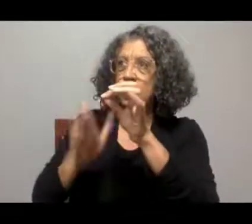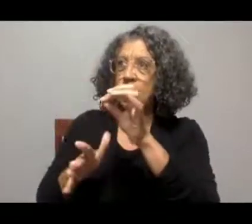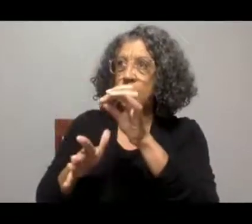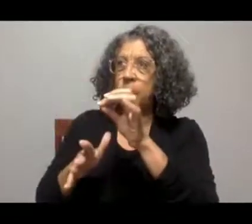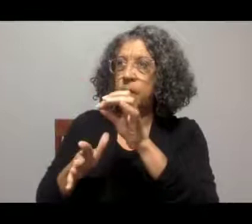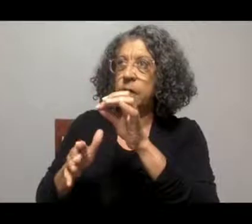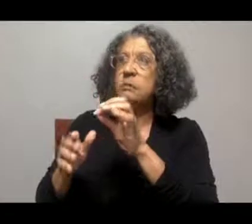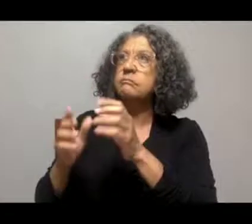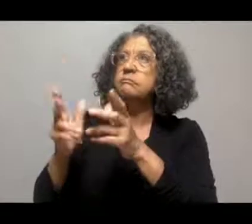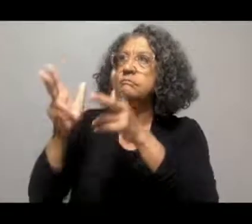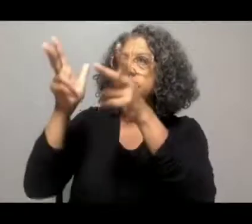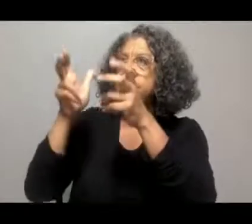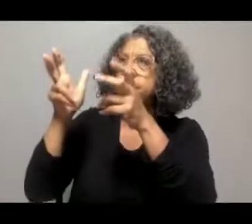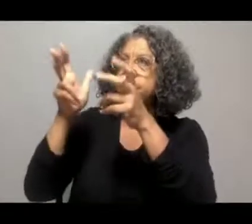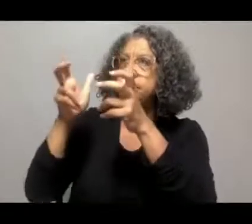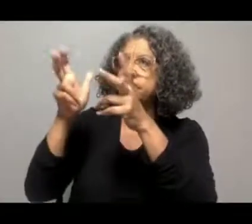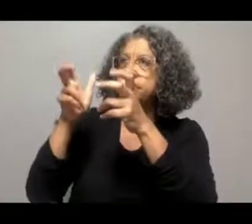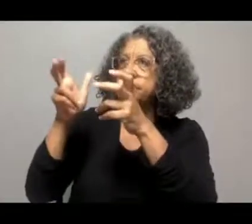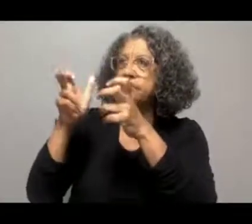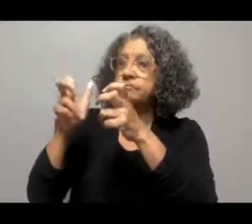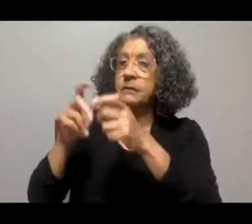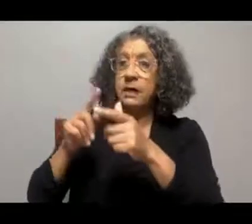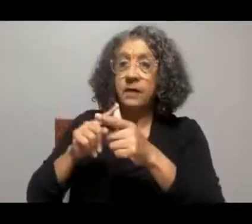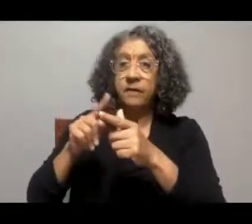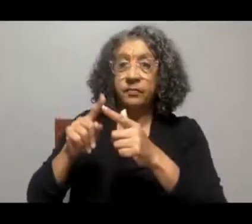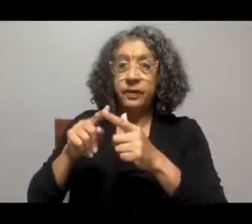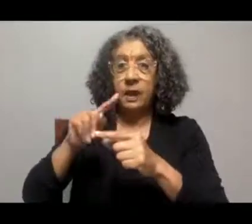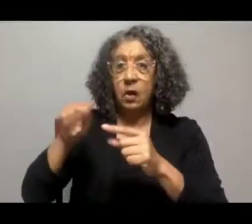you have to look at the sign language interpreter.